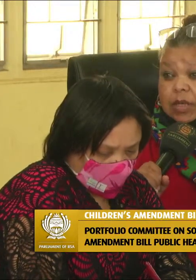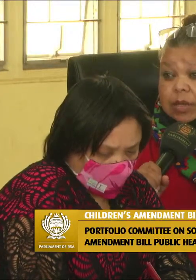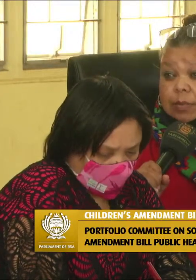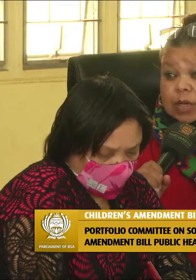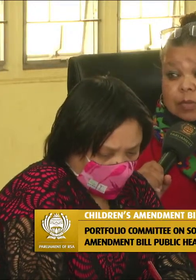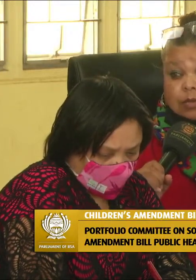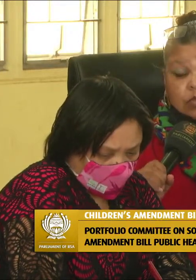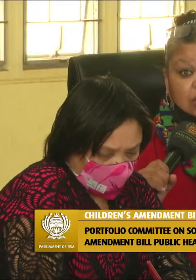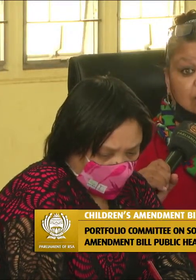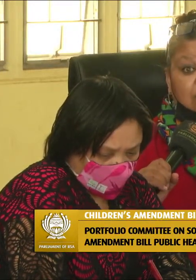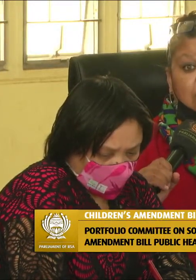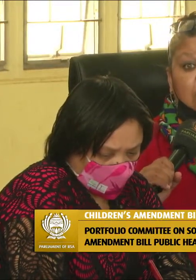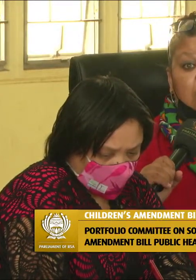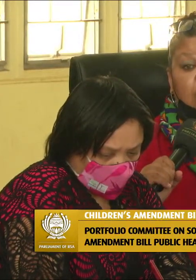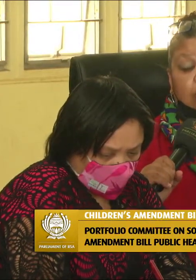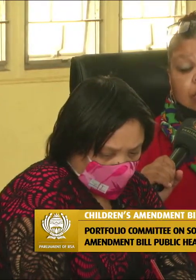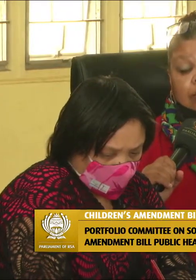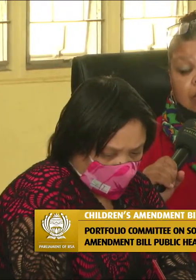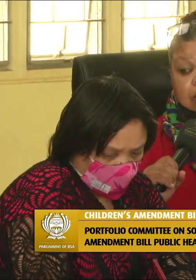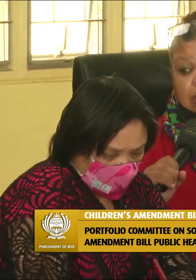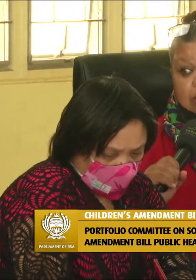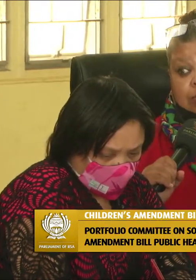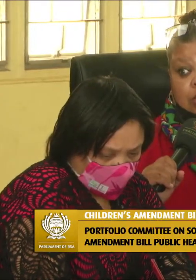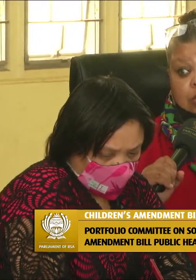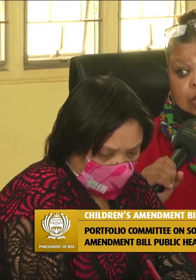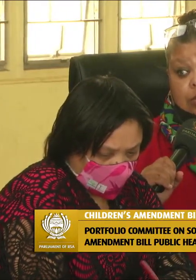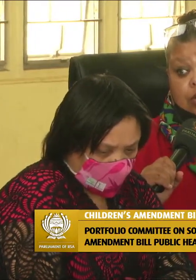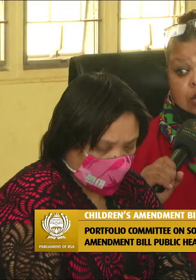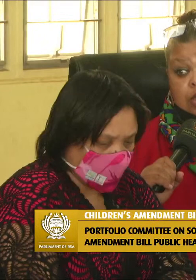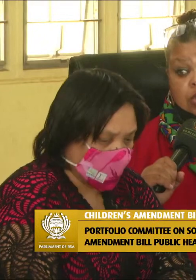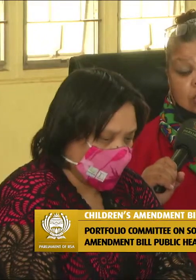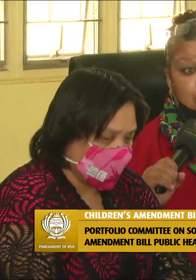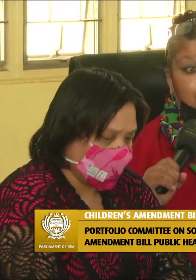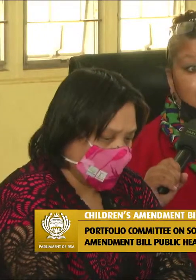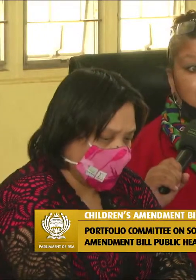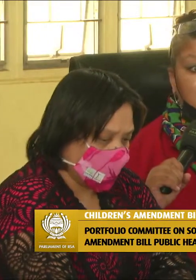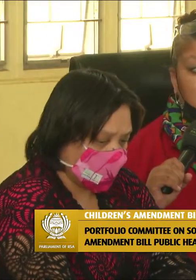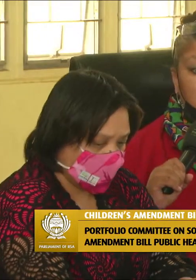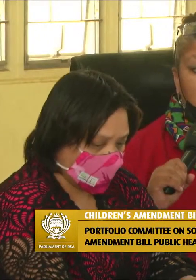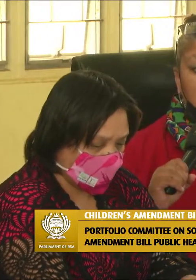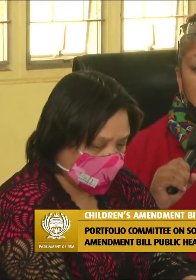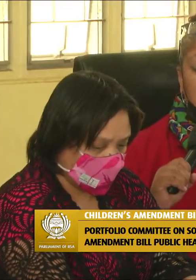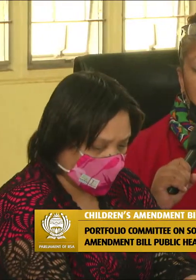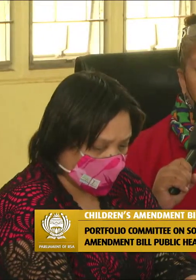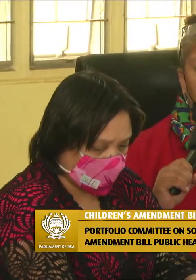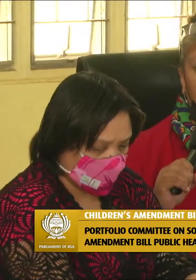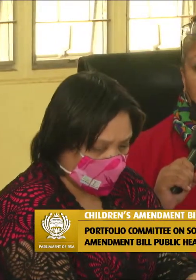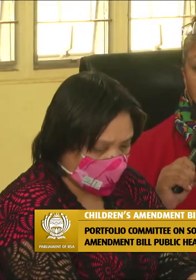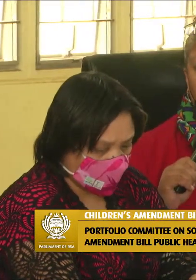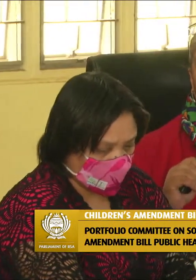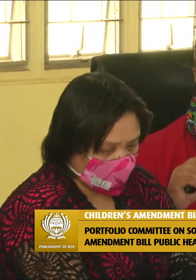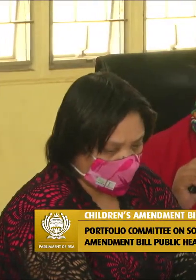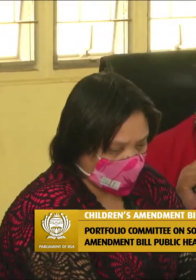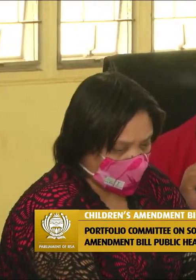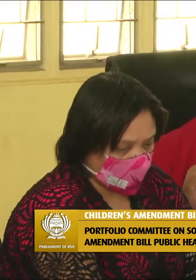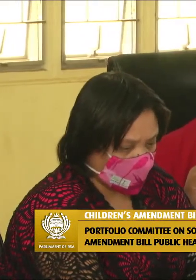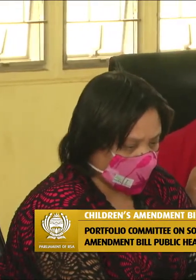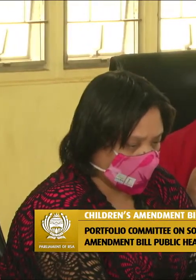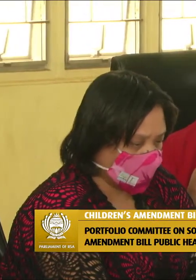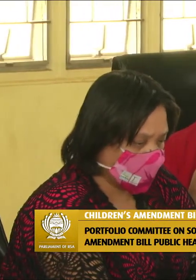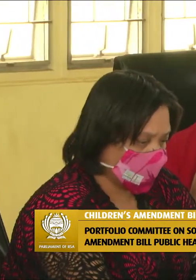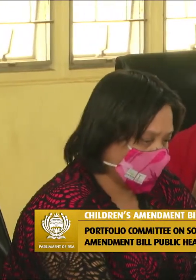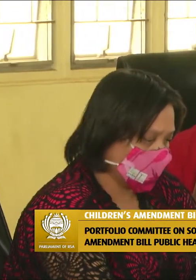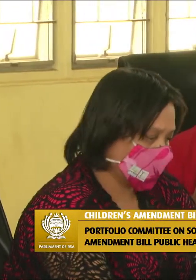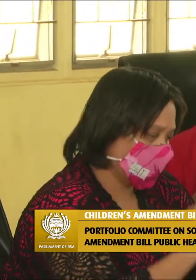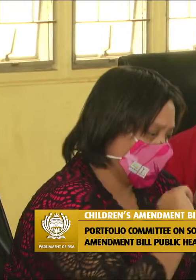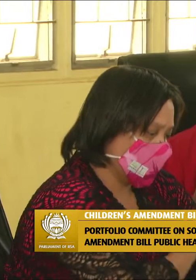meeting with the Department of Justice in order for us to get a moratorium on these children, because right now, as we with this